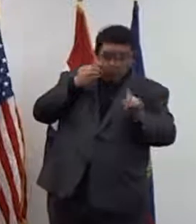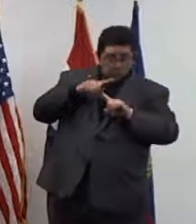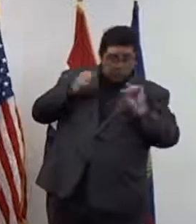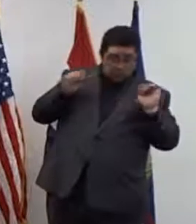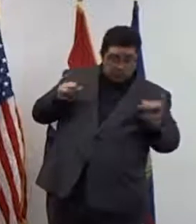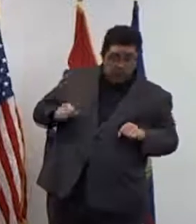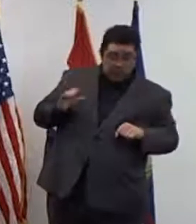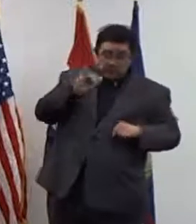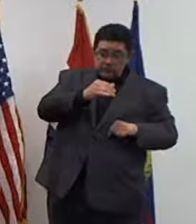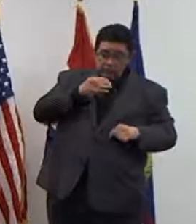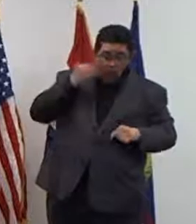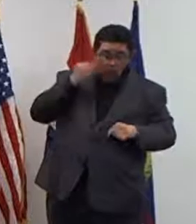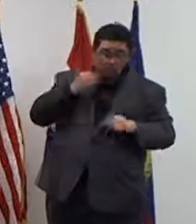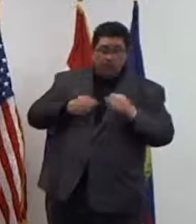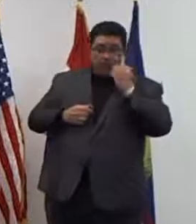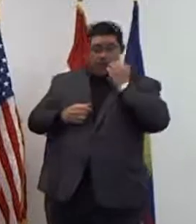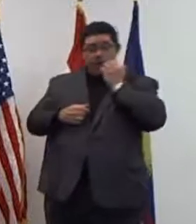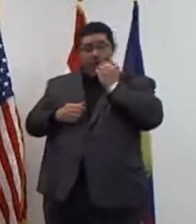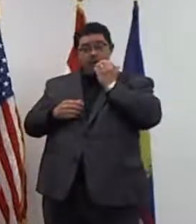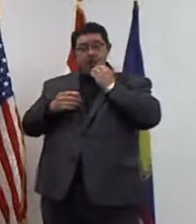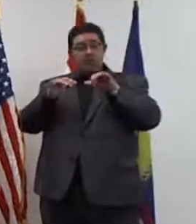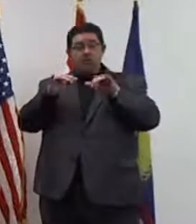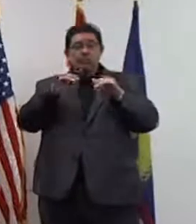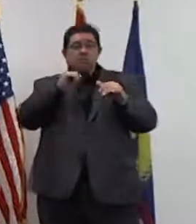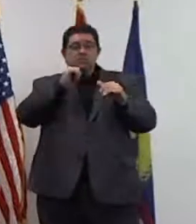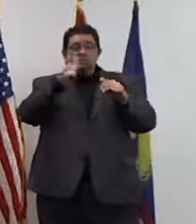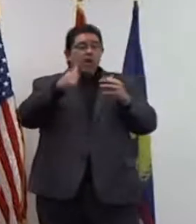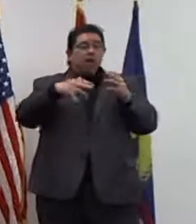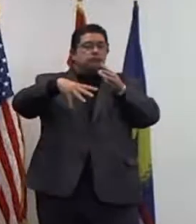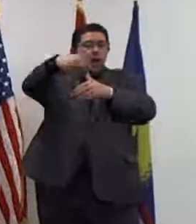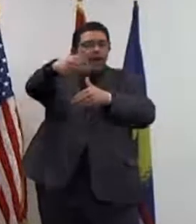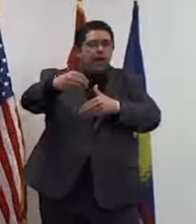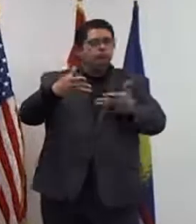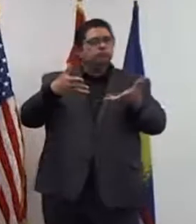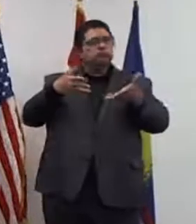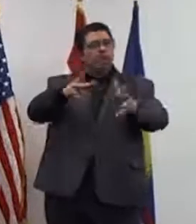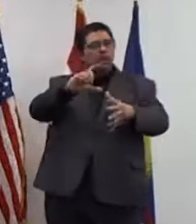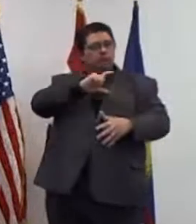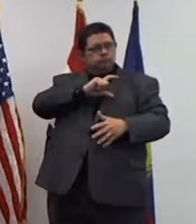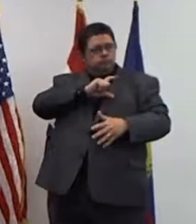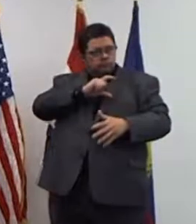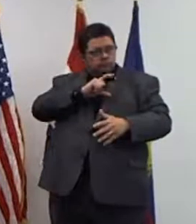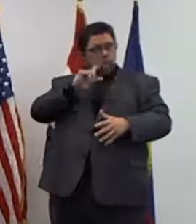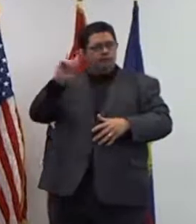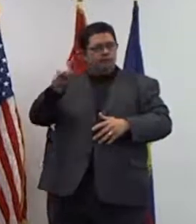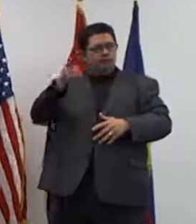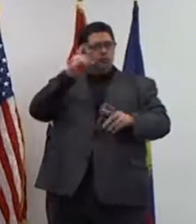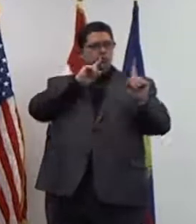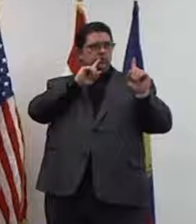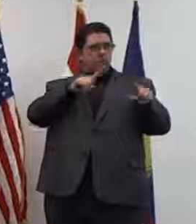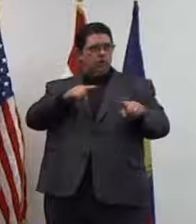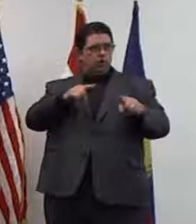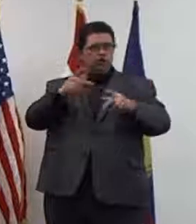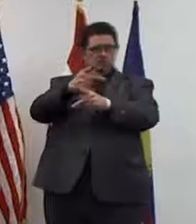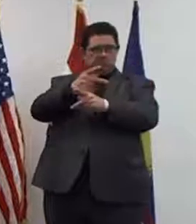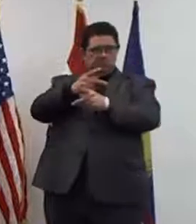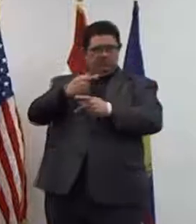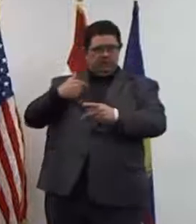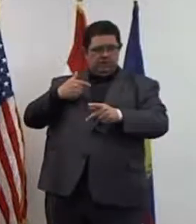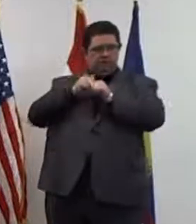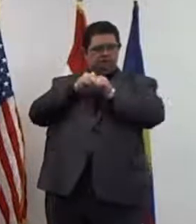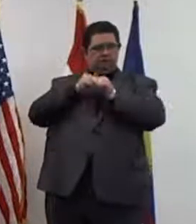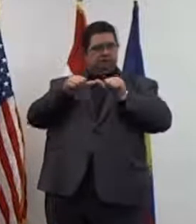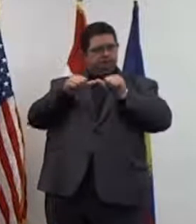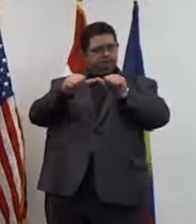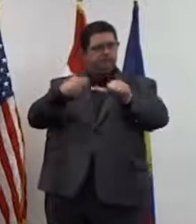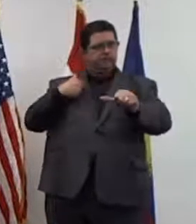and stay off the streets and let law enforcement and first responders have the streets so they can take care of us and keep us safe. We'll